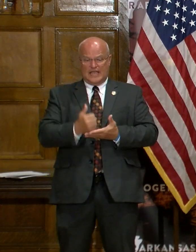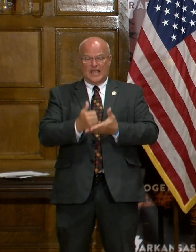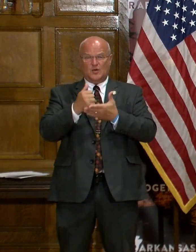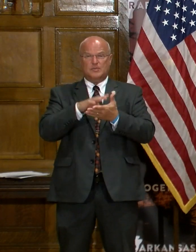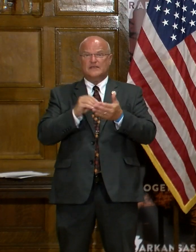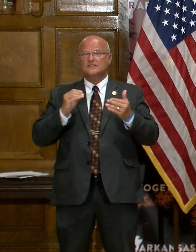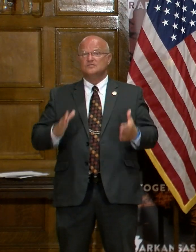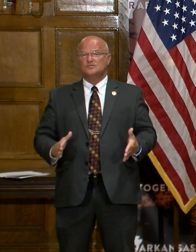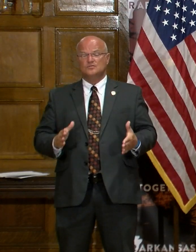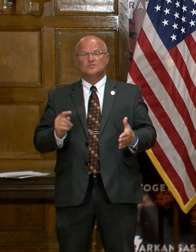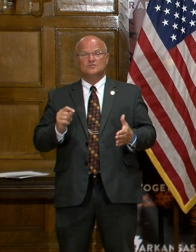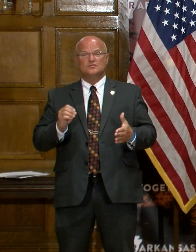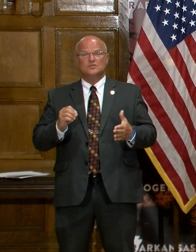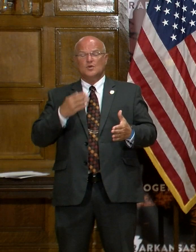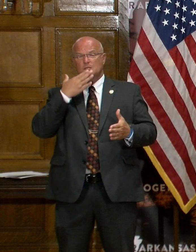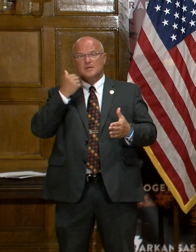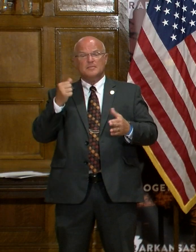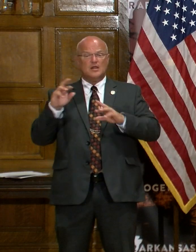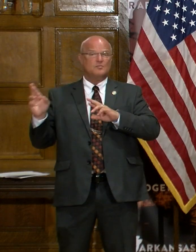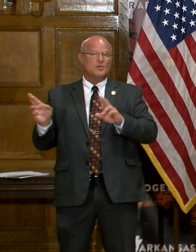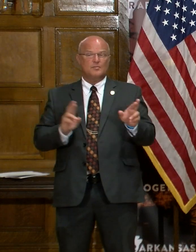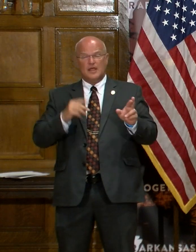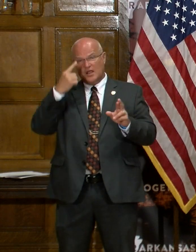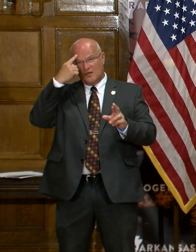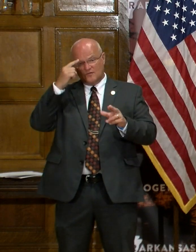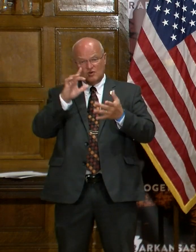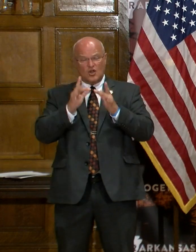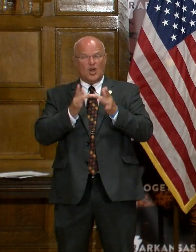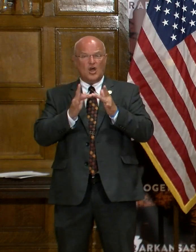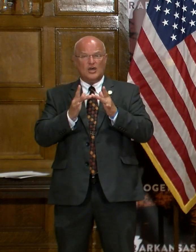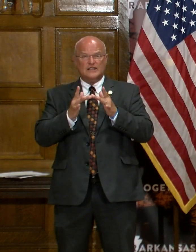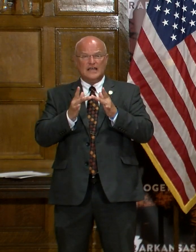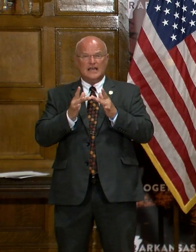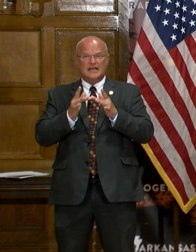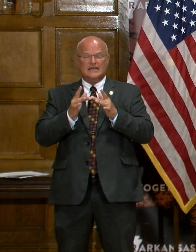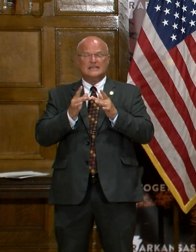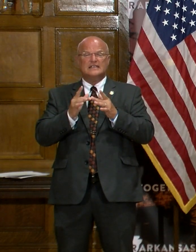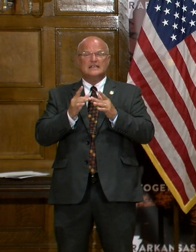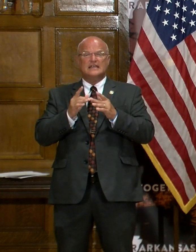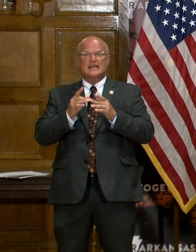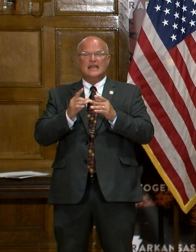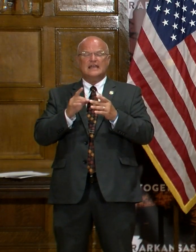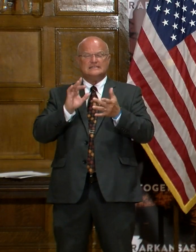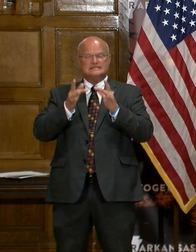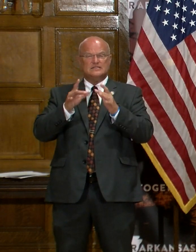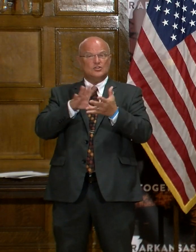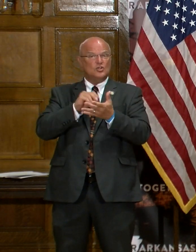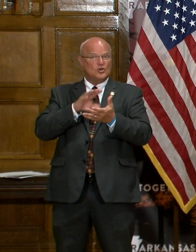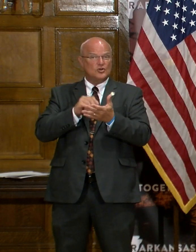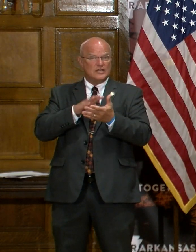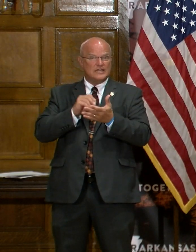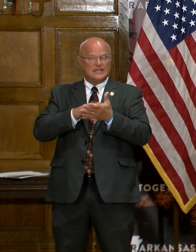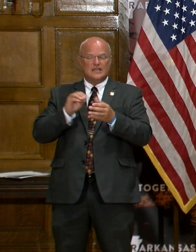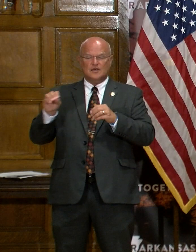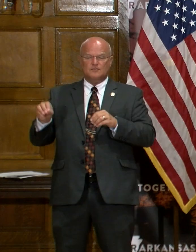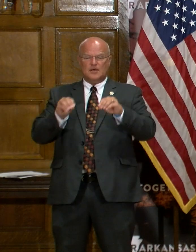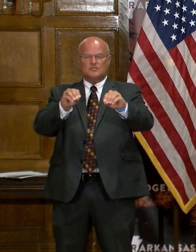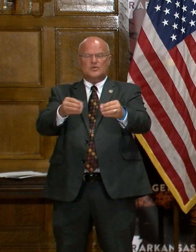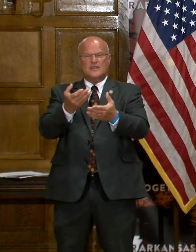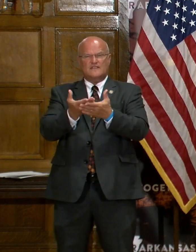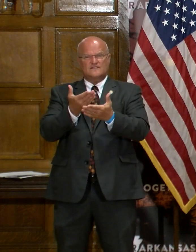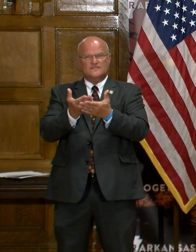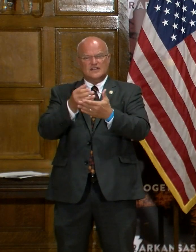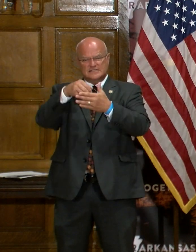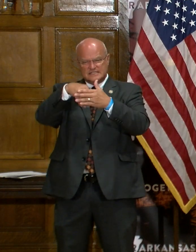our students to be better prepared for online distance learning if necessary by putting